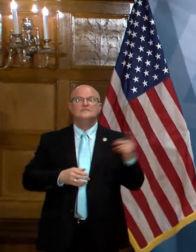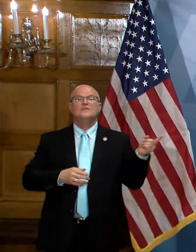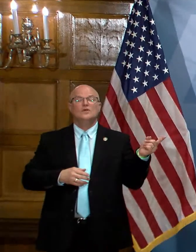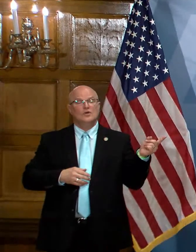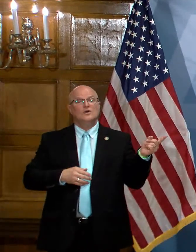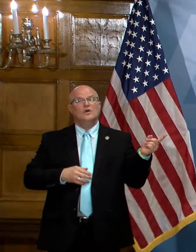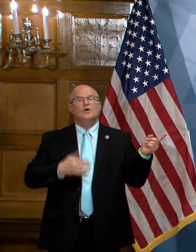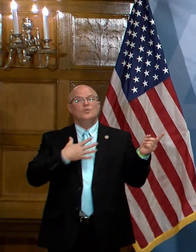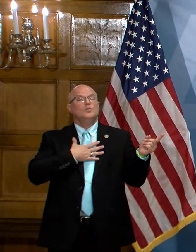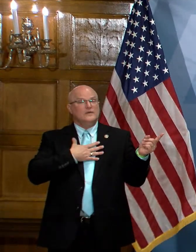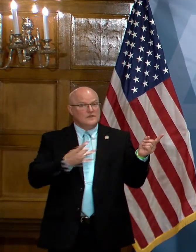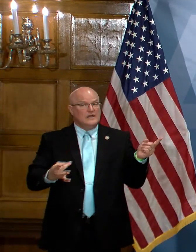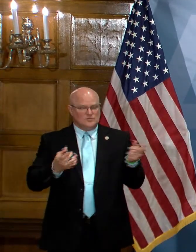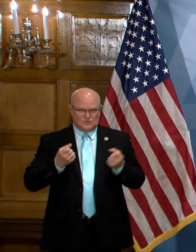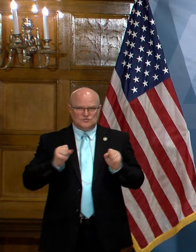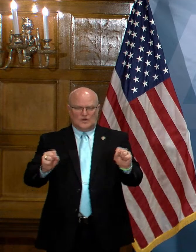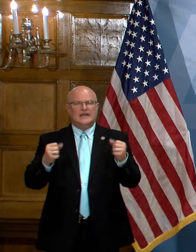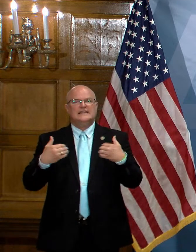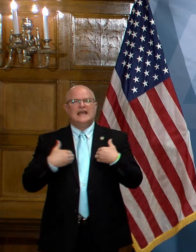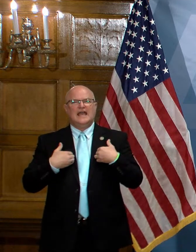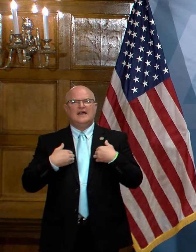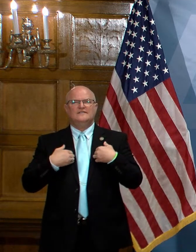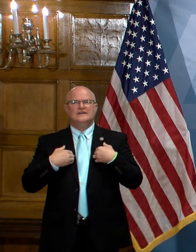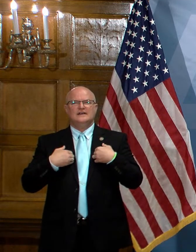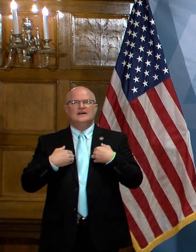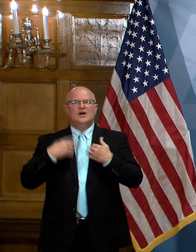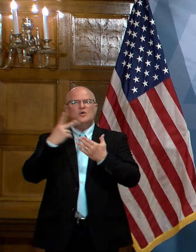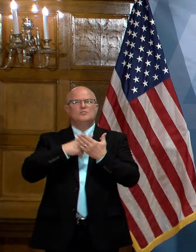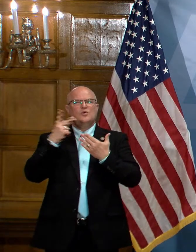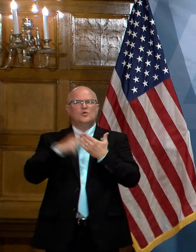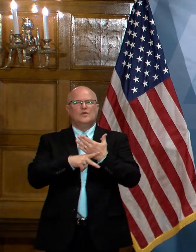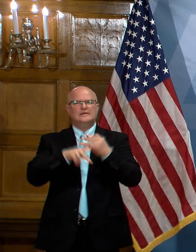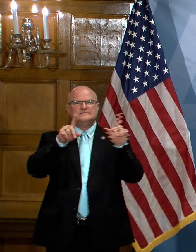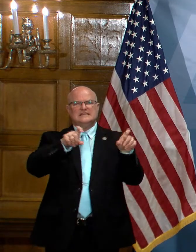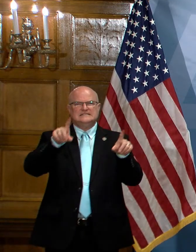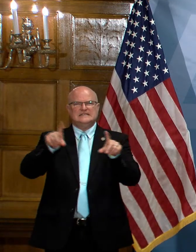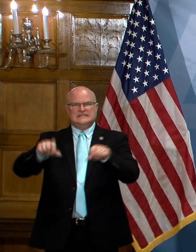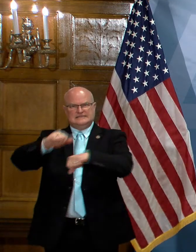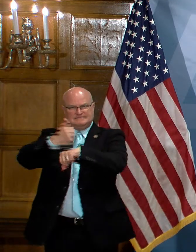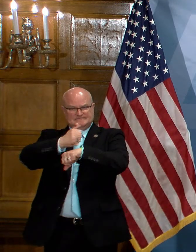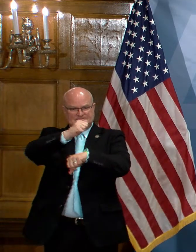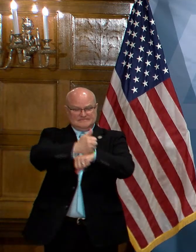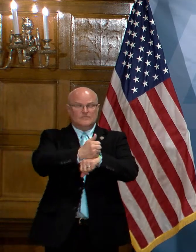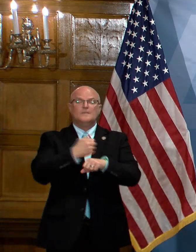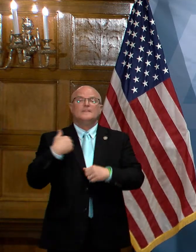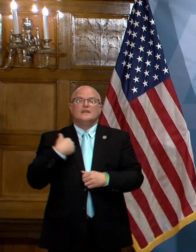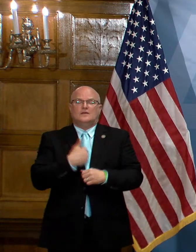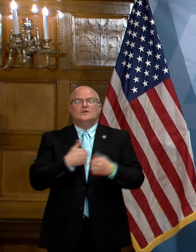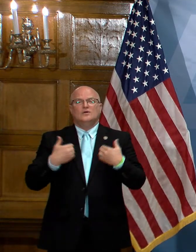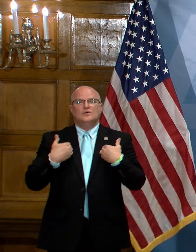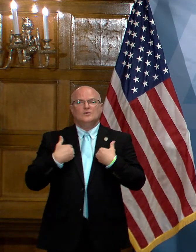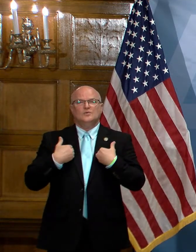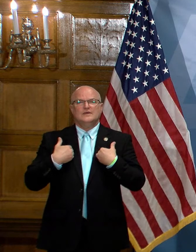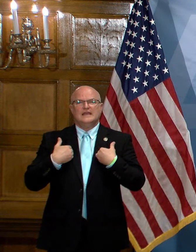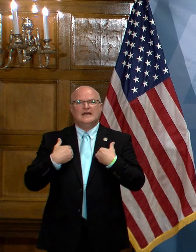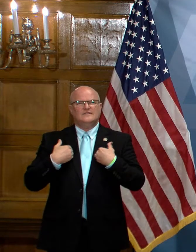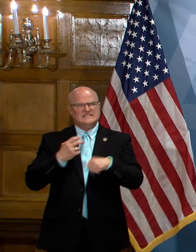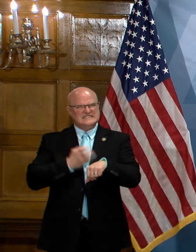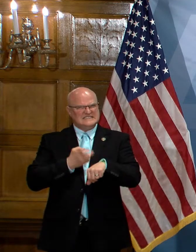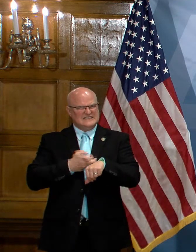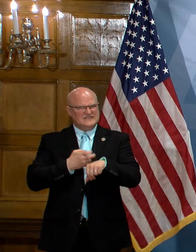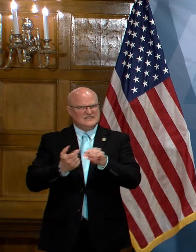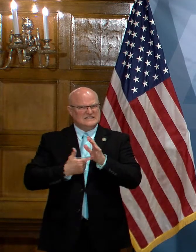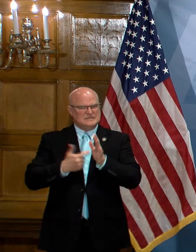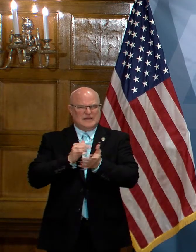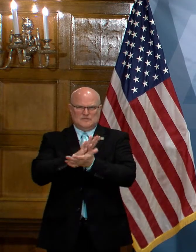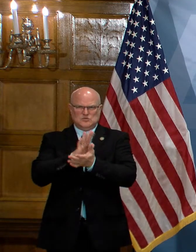We would like to, and of course we've tried to have a surveillance program in place. We have It's difficult